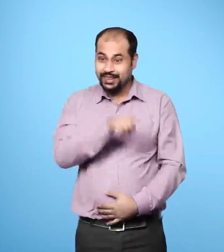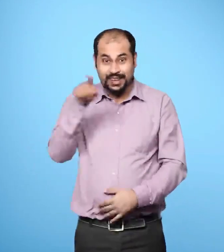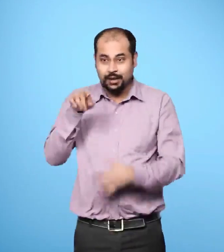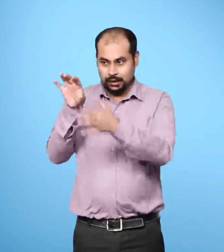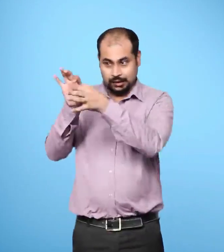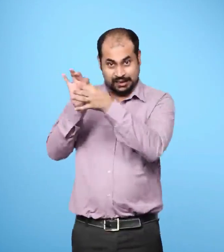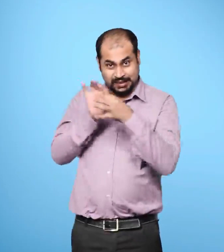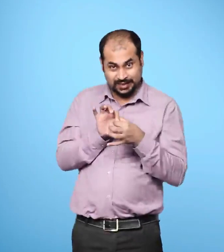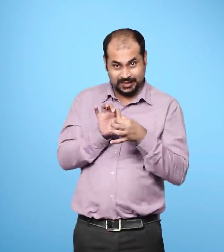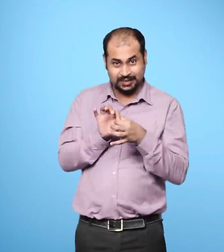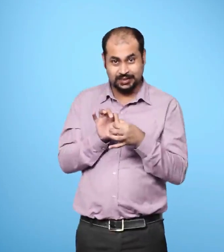Task 1.